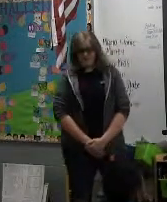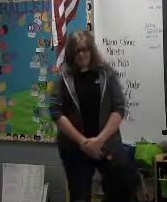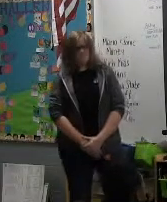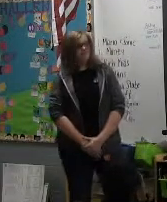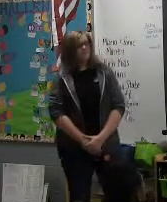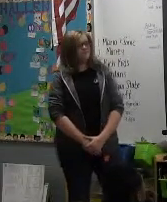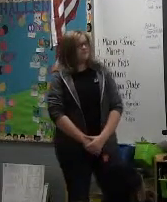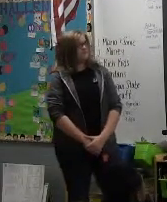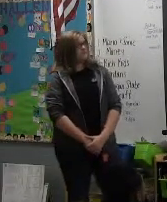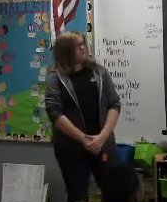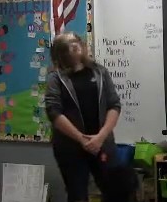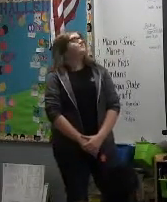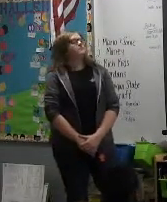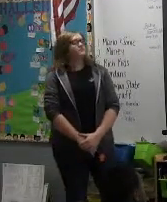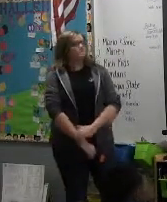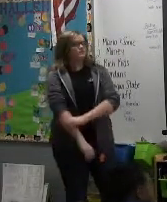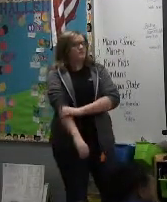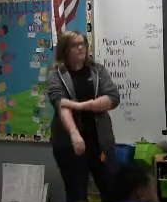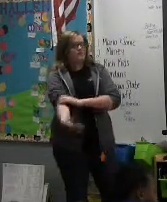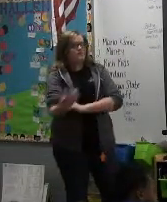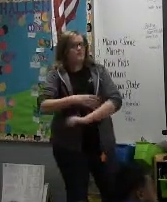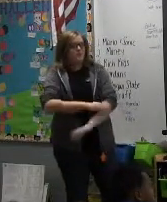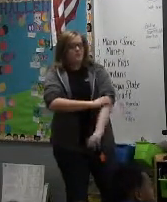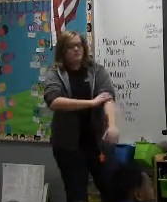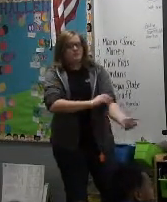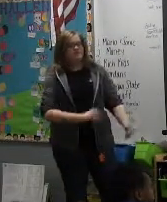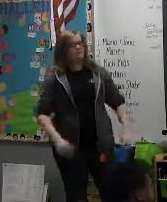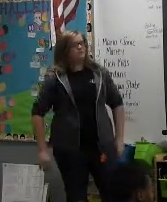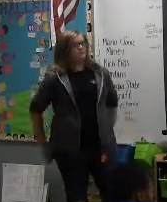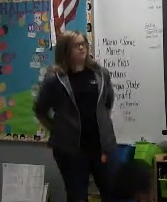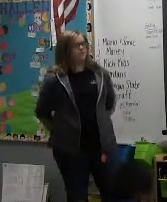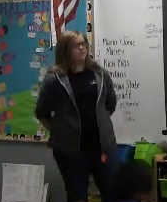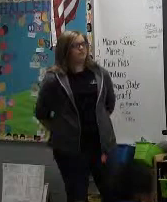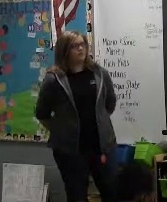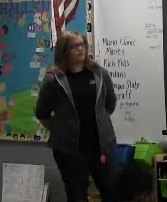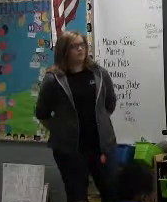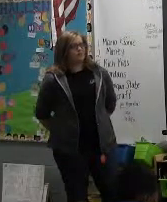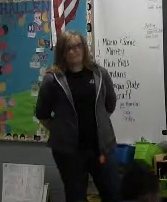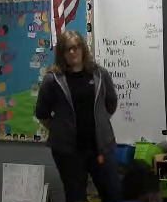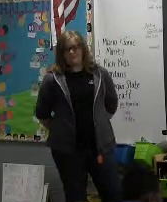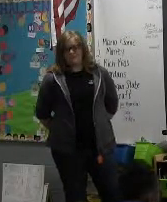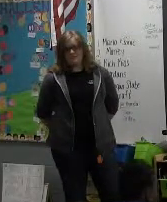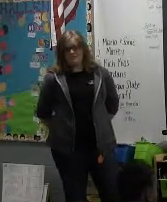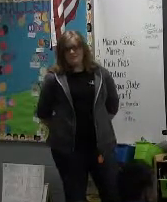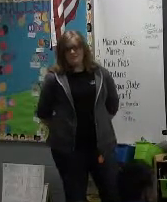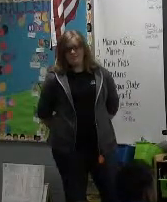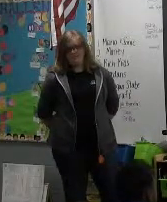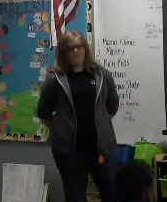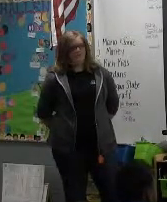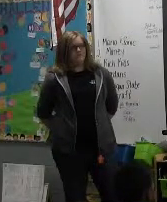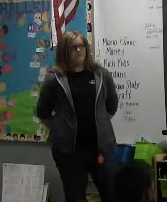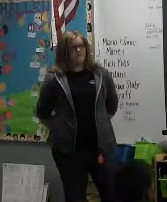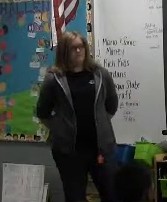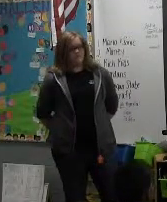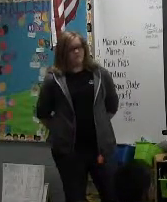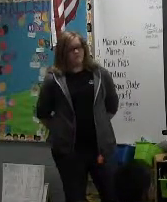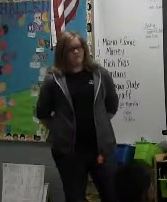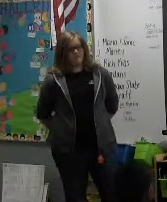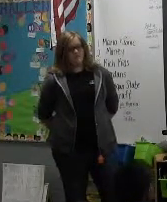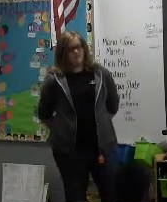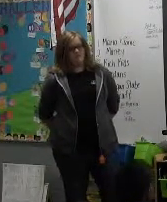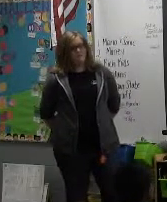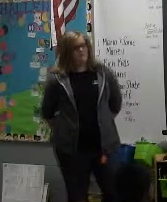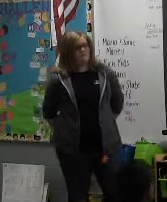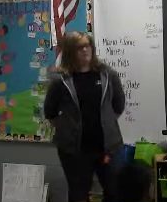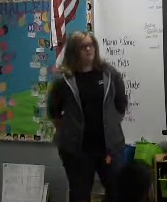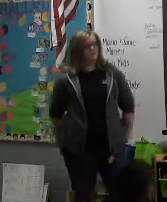as I read, Miss Byks is going to she's going to pretend that you can't hear. If you couldn't hear, how else